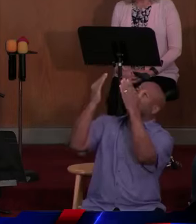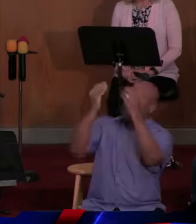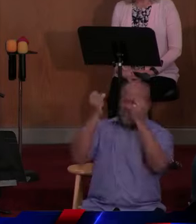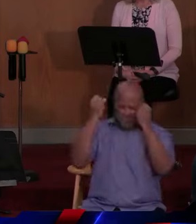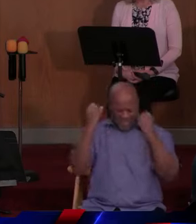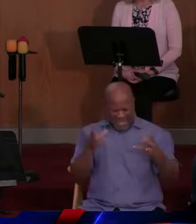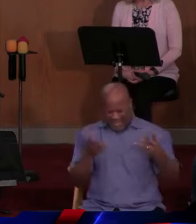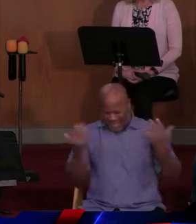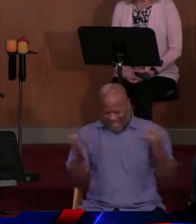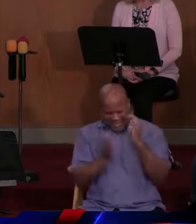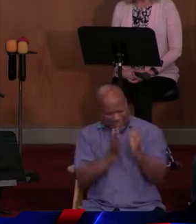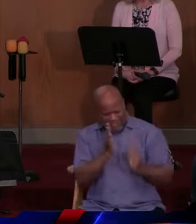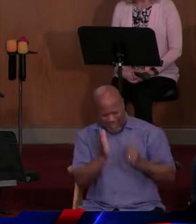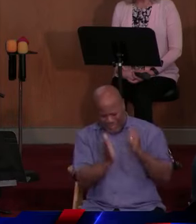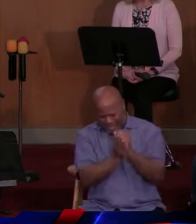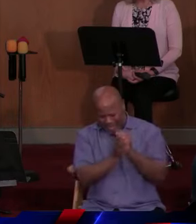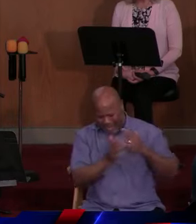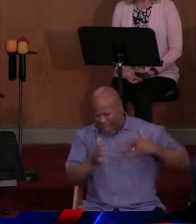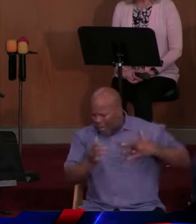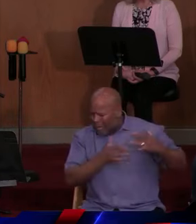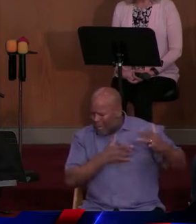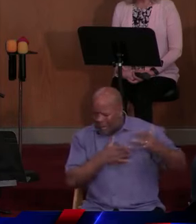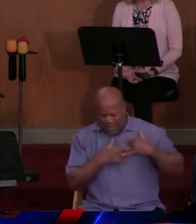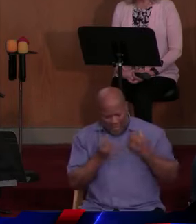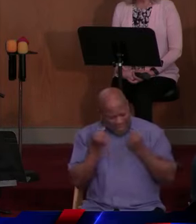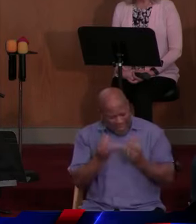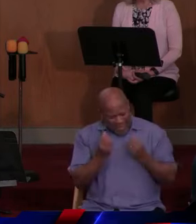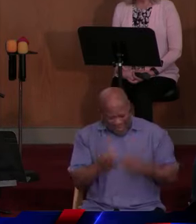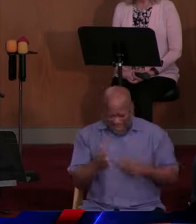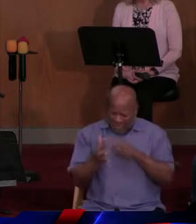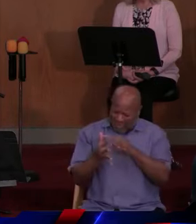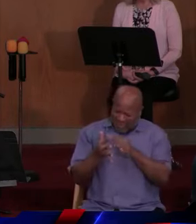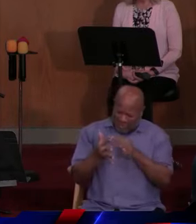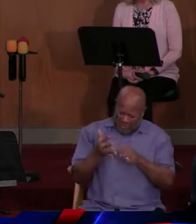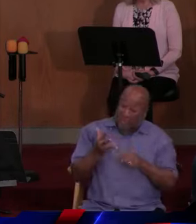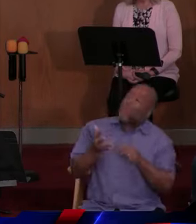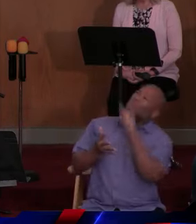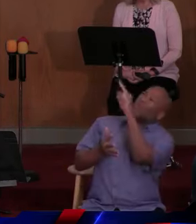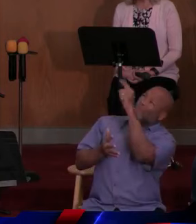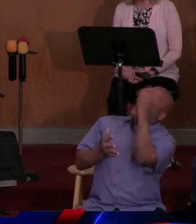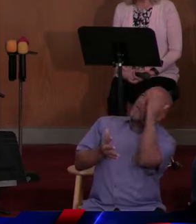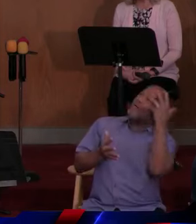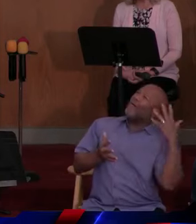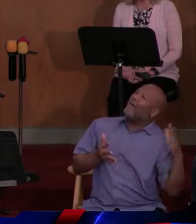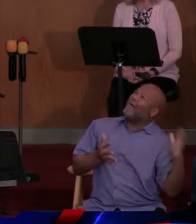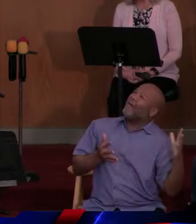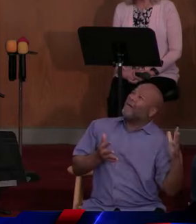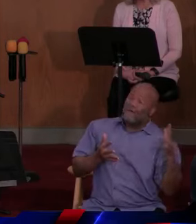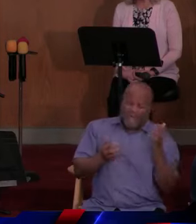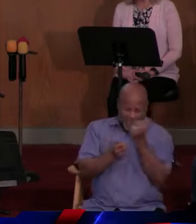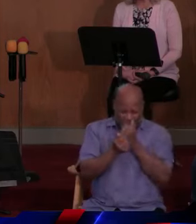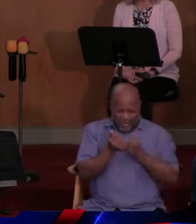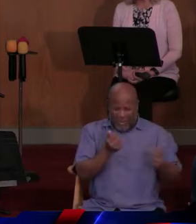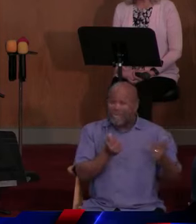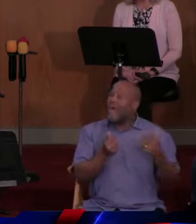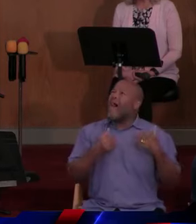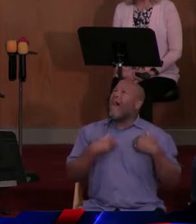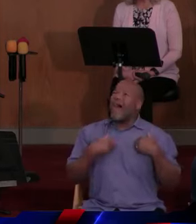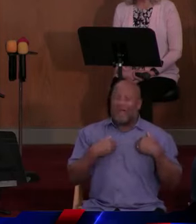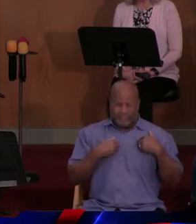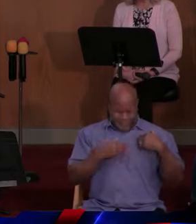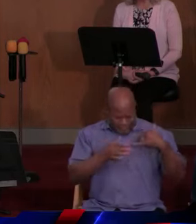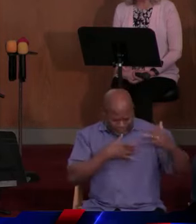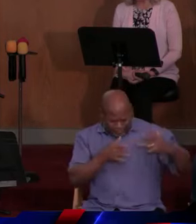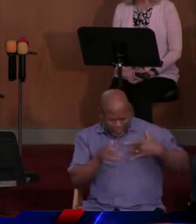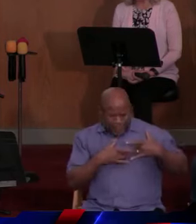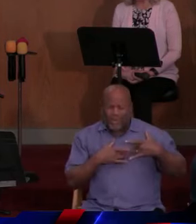things during this time, Lord God, and you know what they are, Lord God. Every person that has a care or